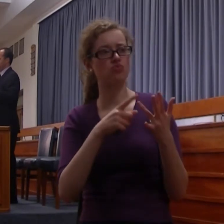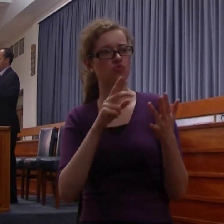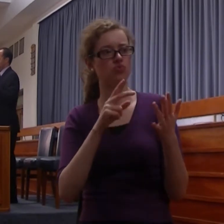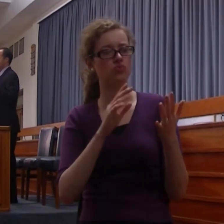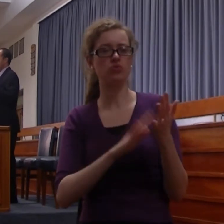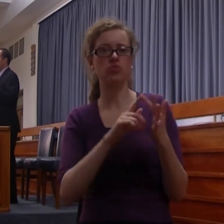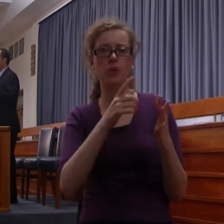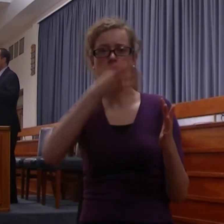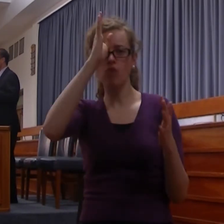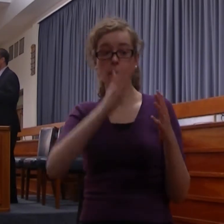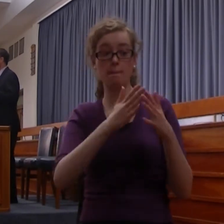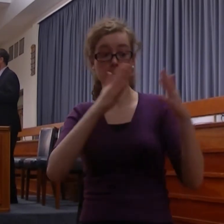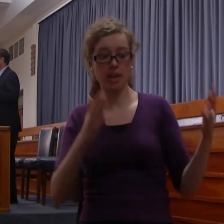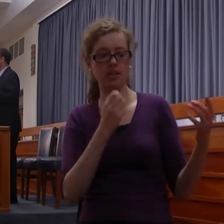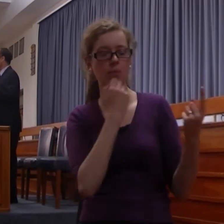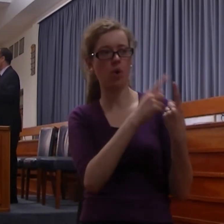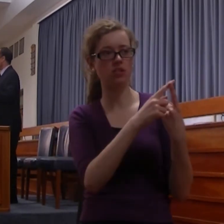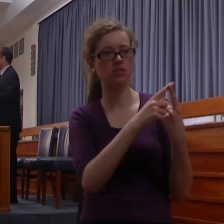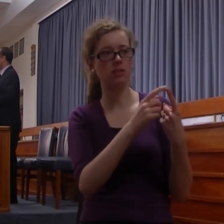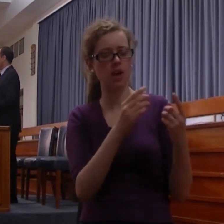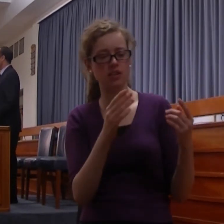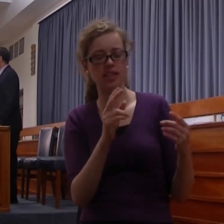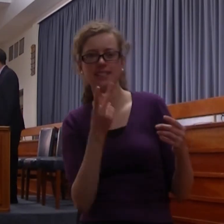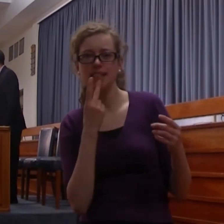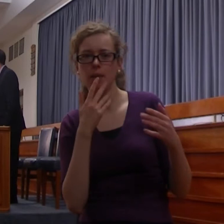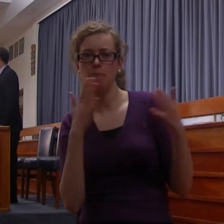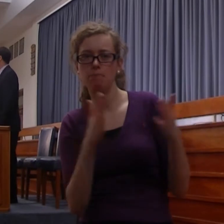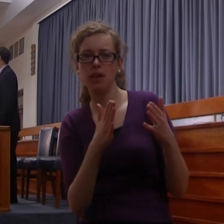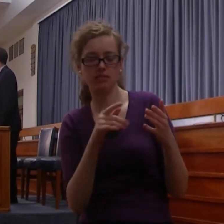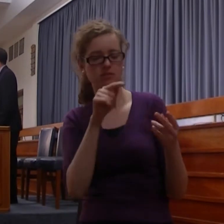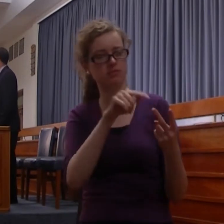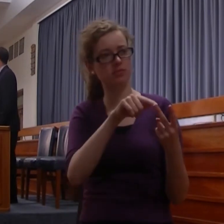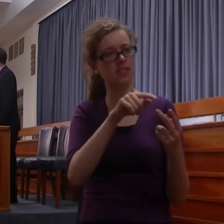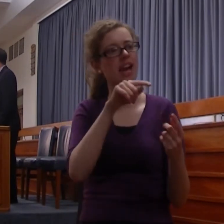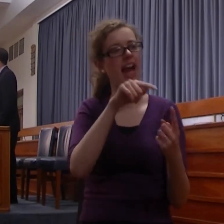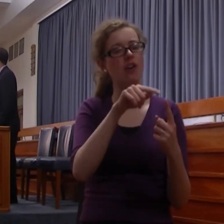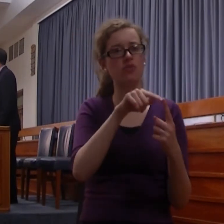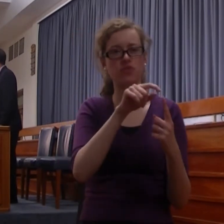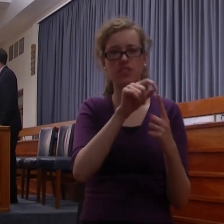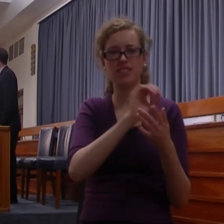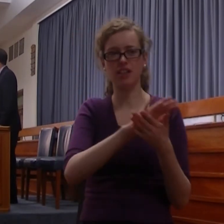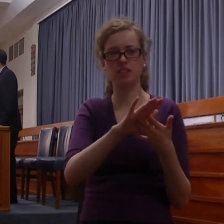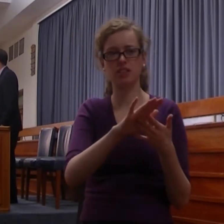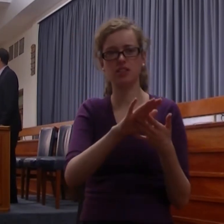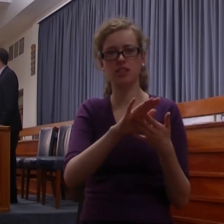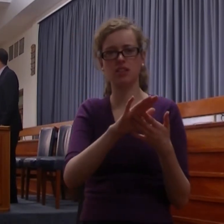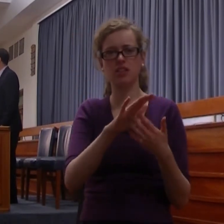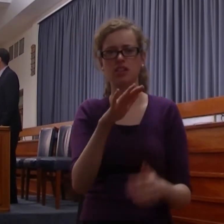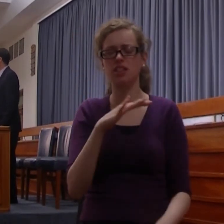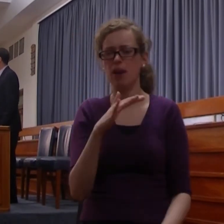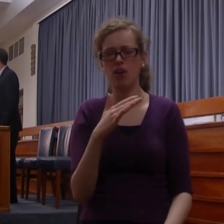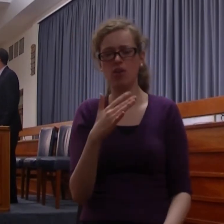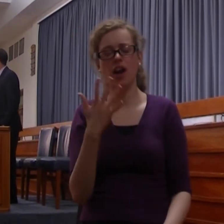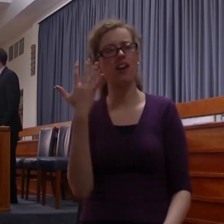of Ephesus. And it was inhabited by, people don't have an exact number, but it